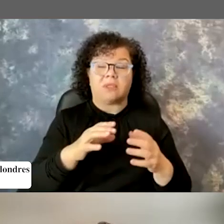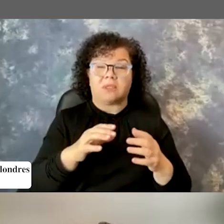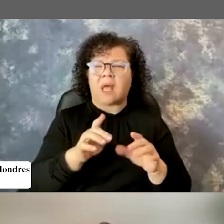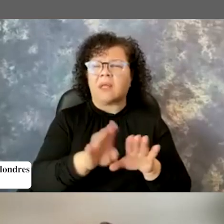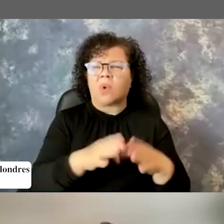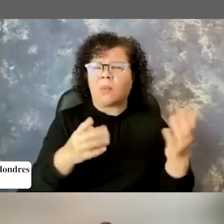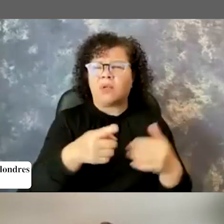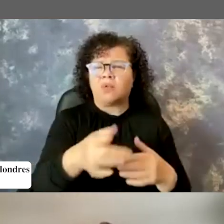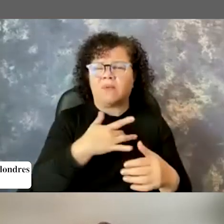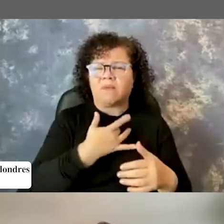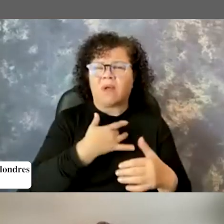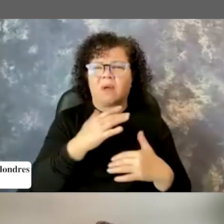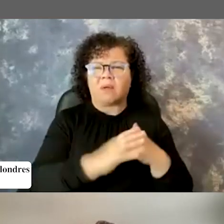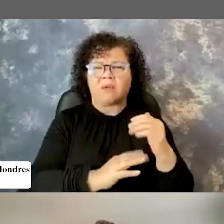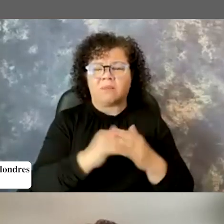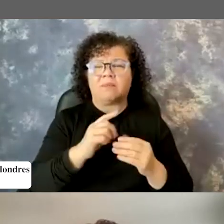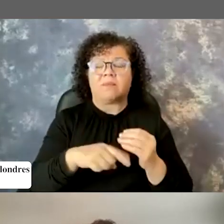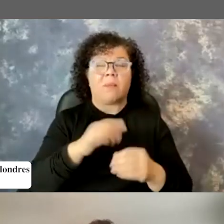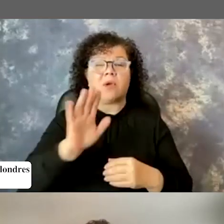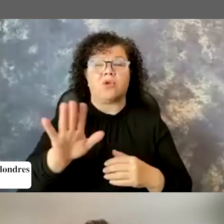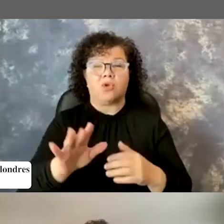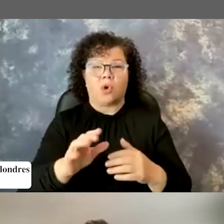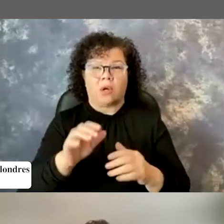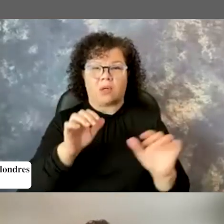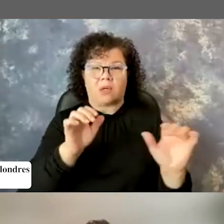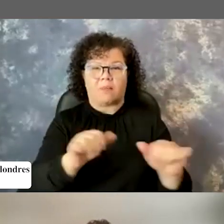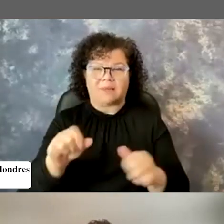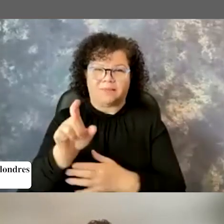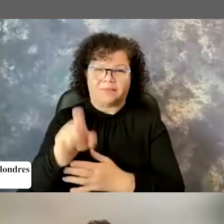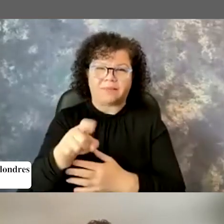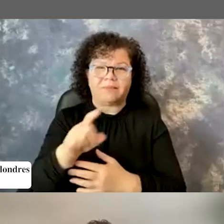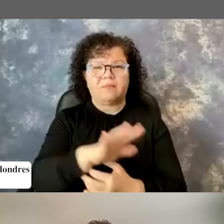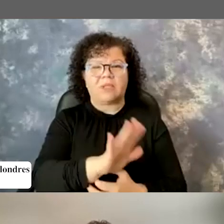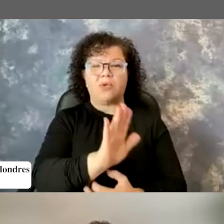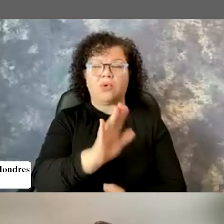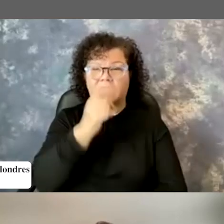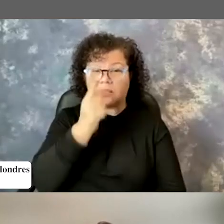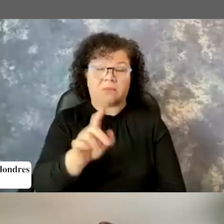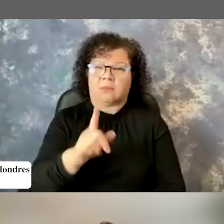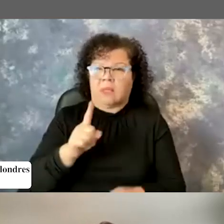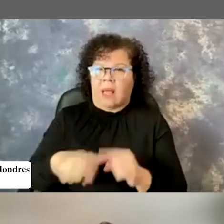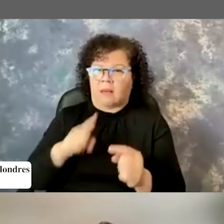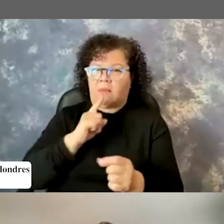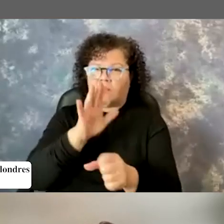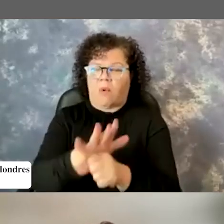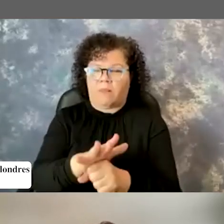comfortable about your capacity needs and your interests going forward. I can't promise